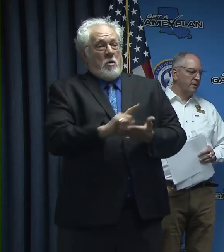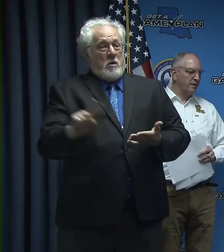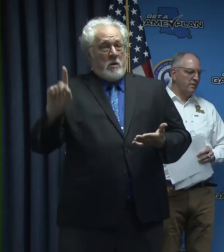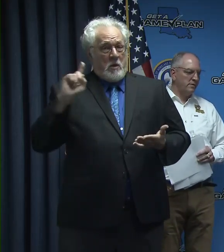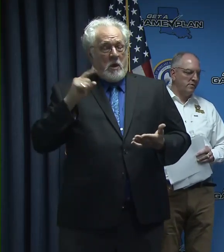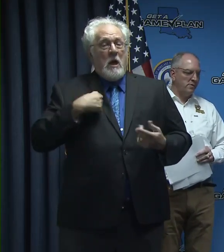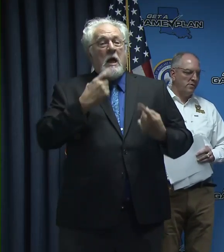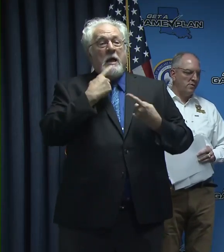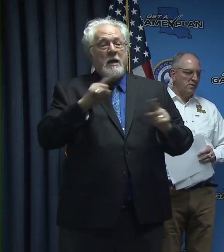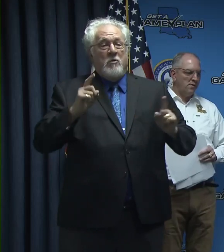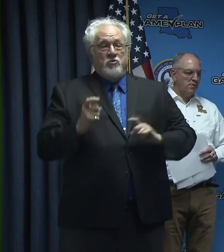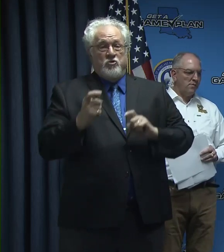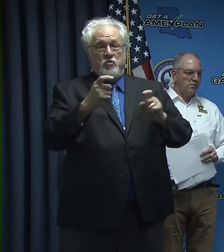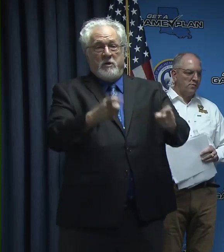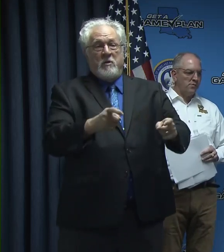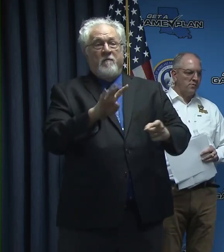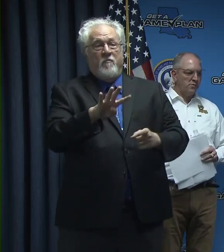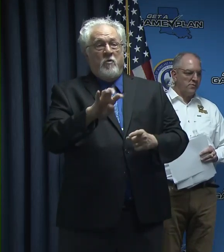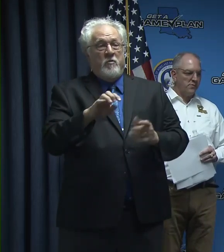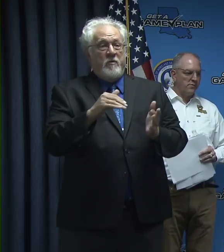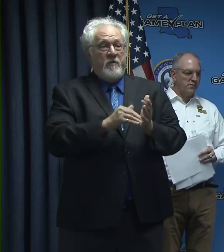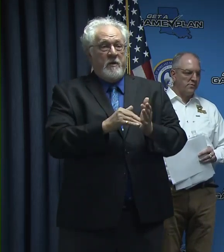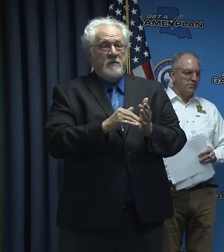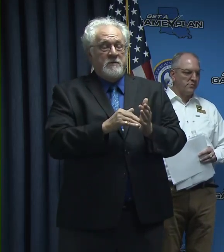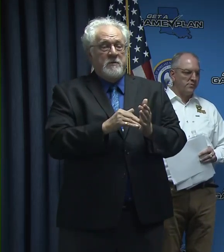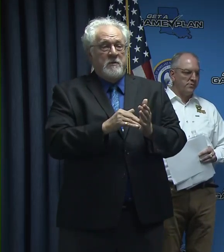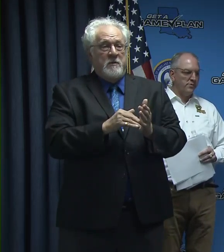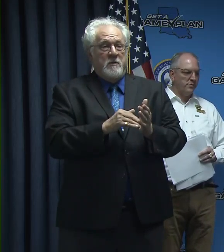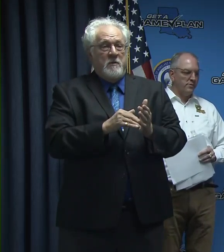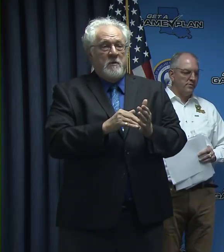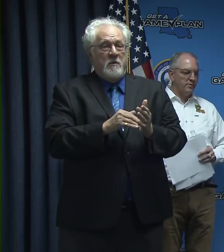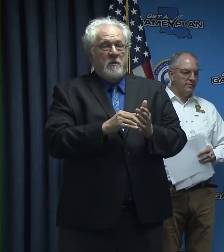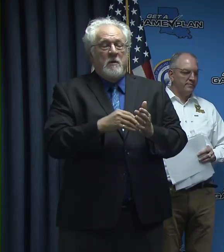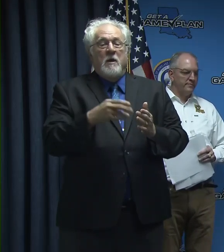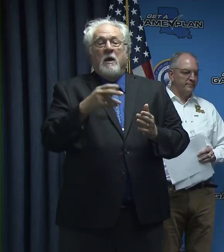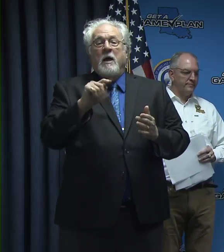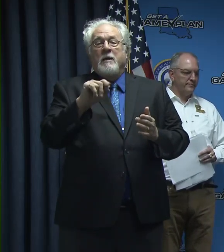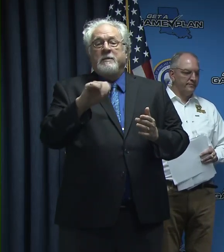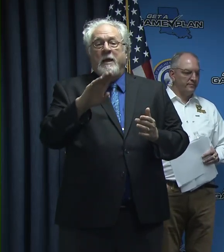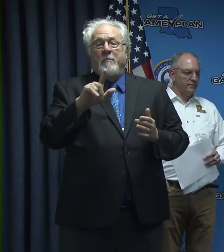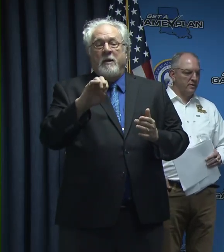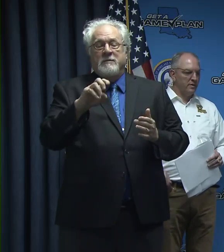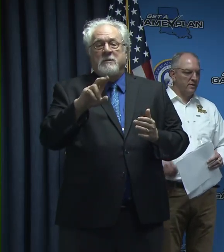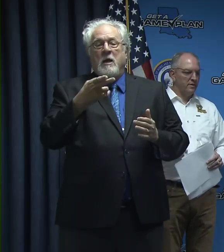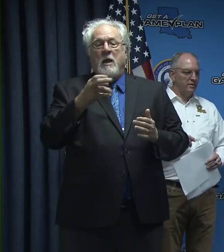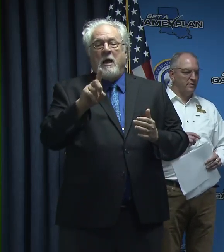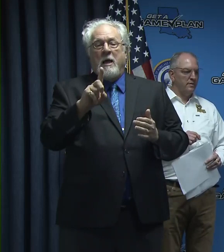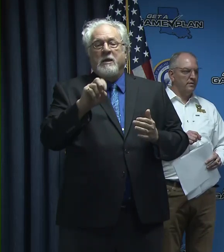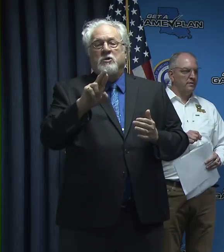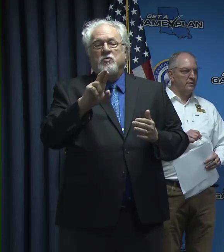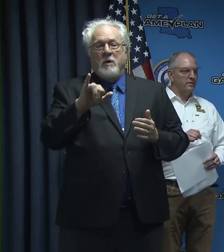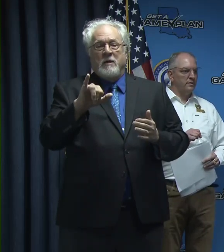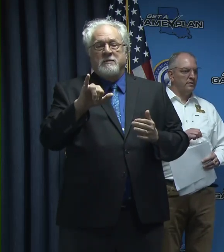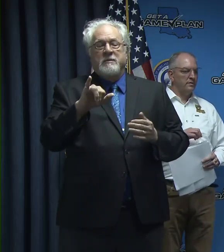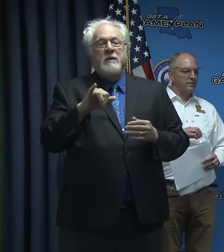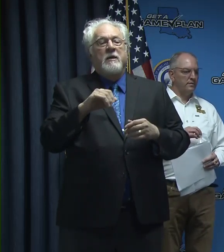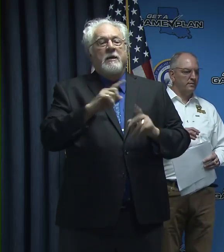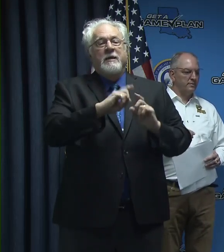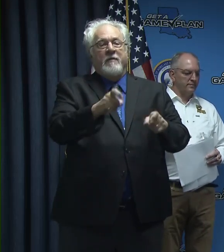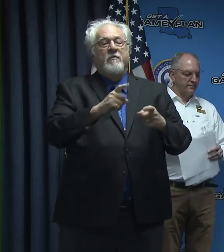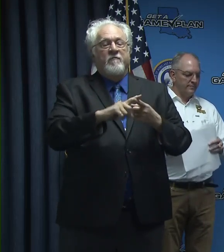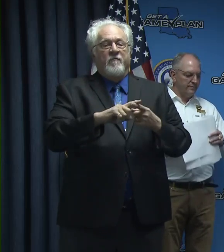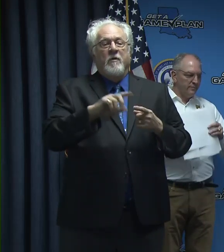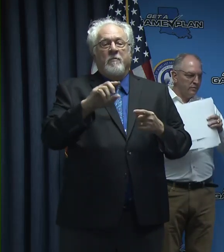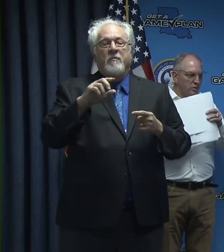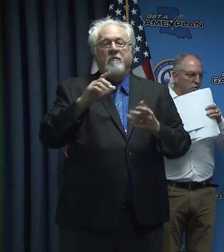I had announced a donation of 400,000 hydroxychloroquine tablets given to the state of Louisiana by Amneal